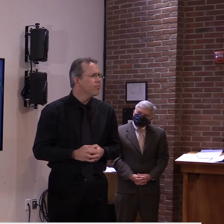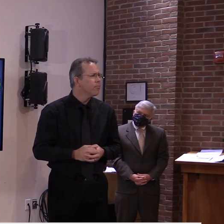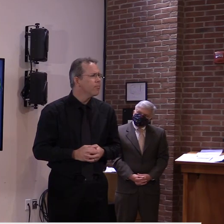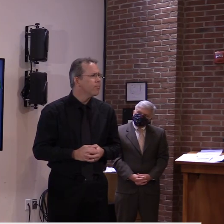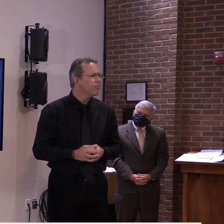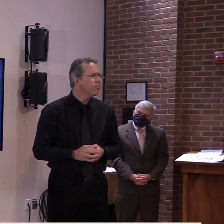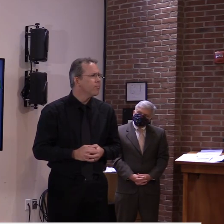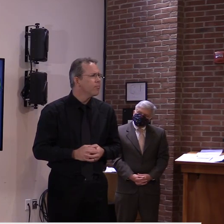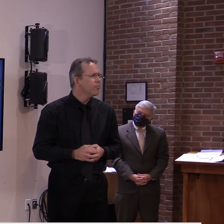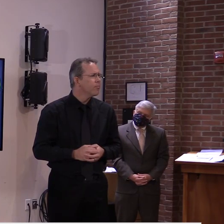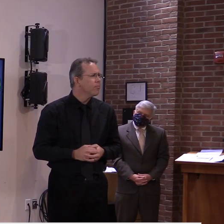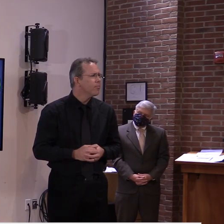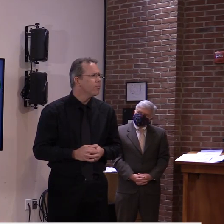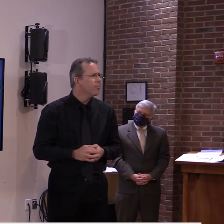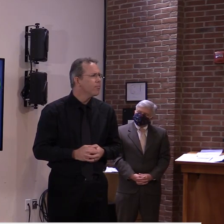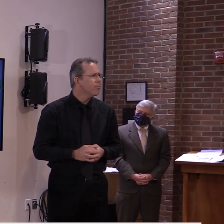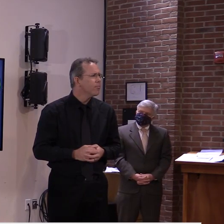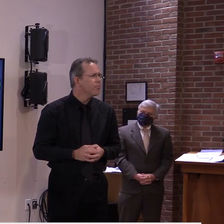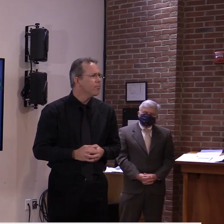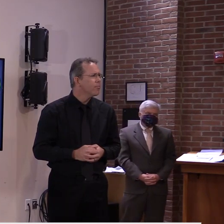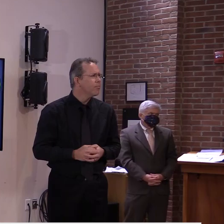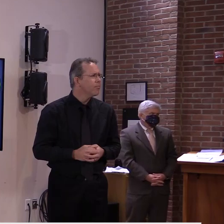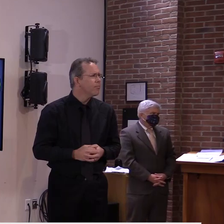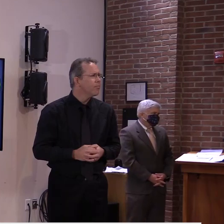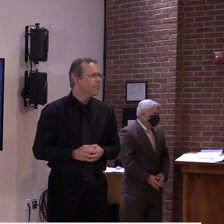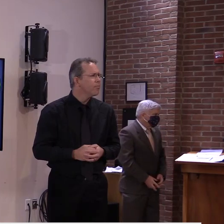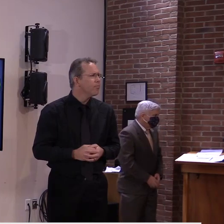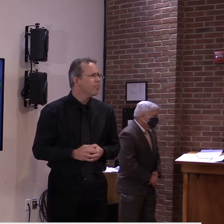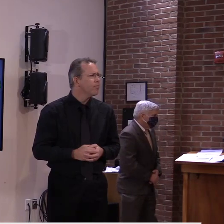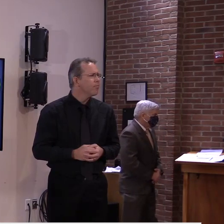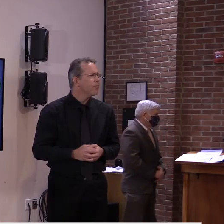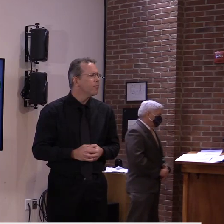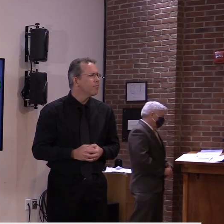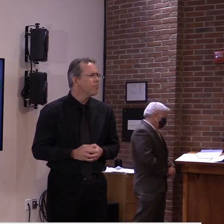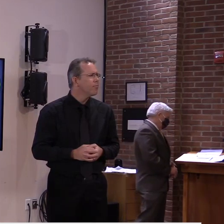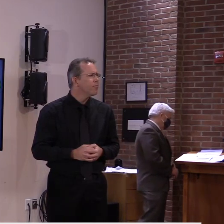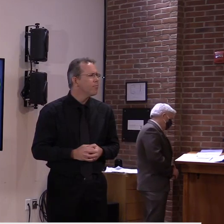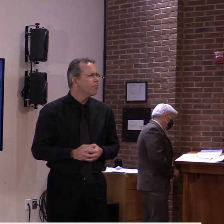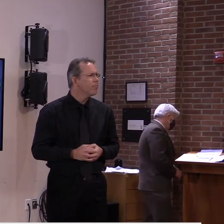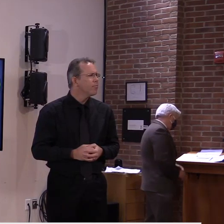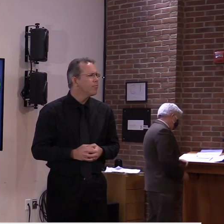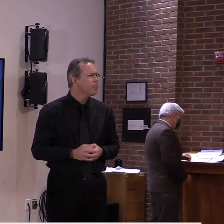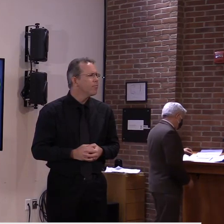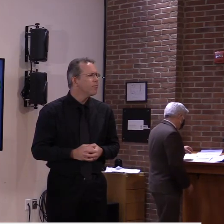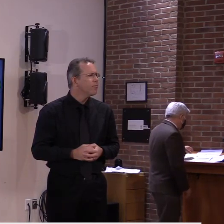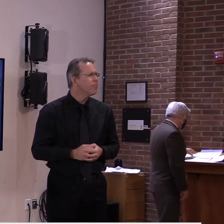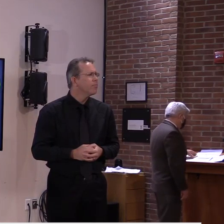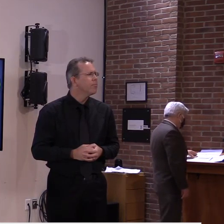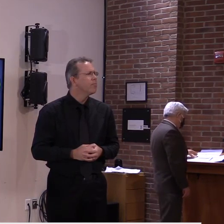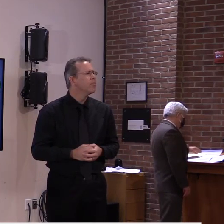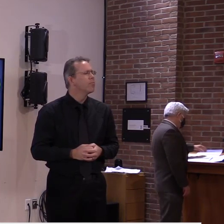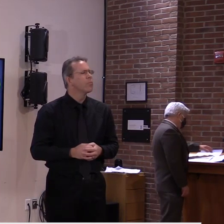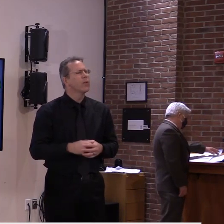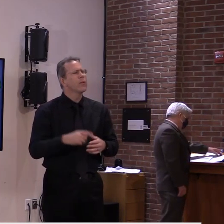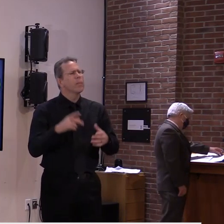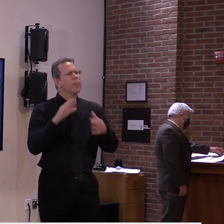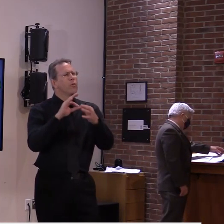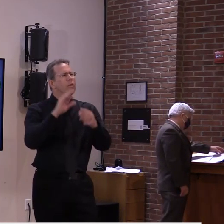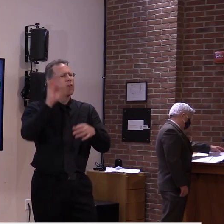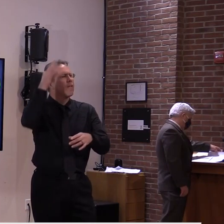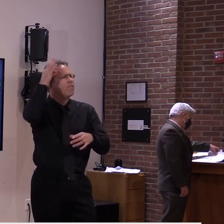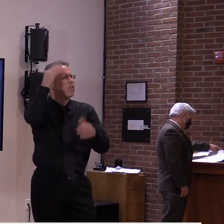to expire, and with the continued surge in cases, I'm wondering if you echo those sentiments and if you could talk about